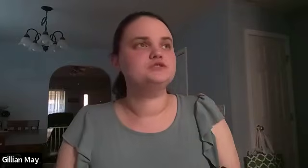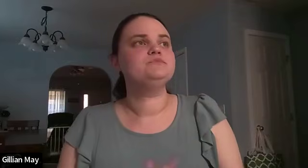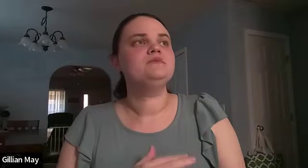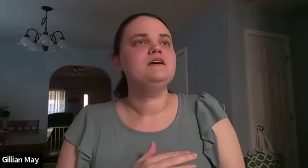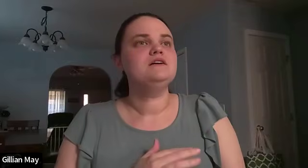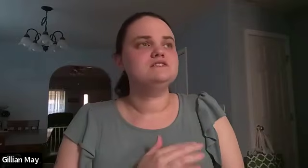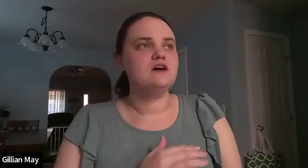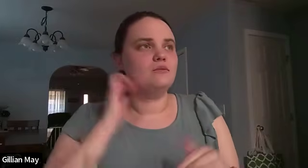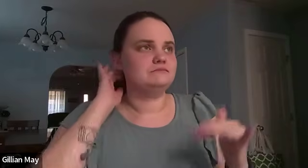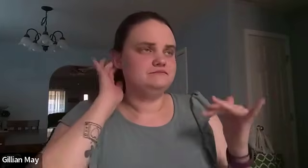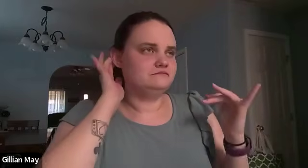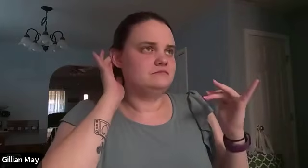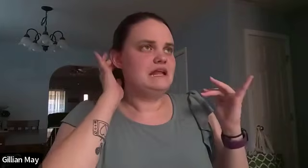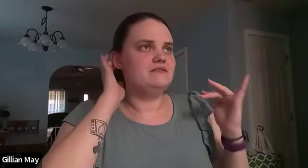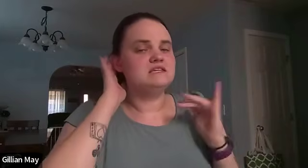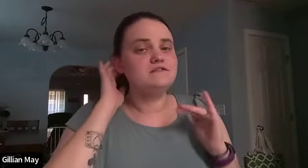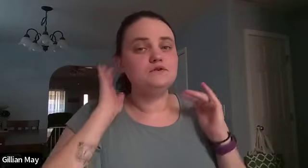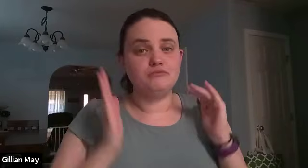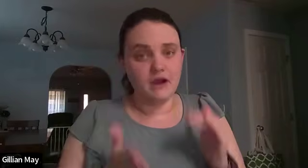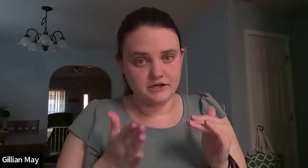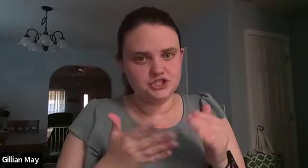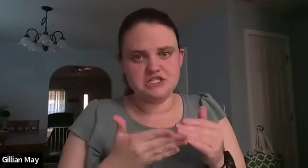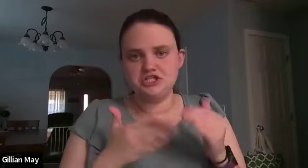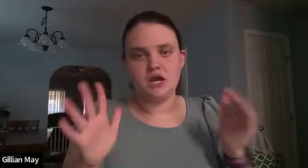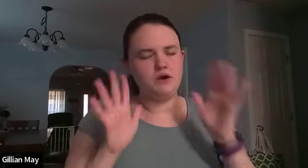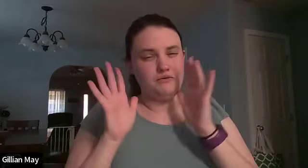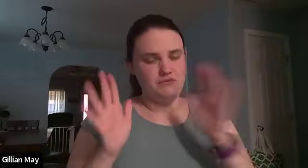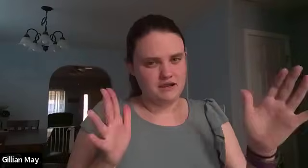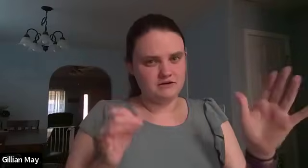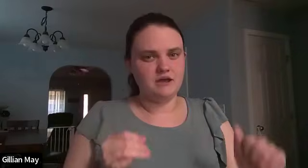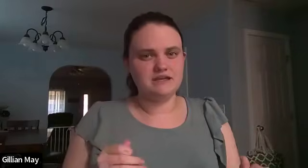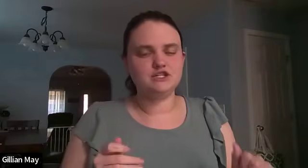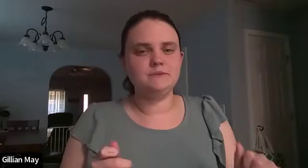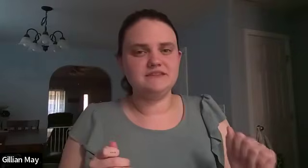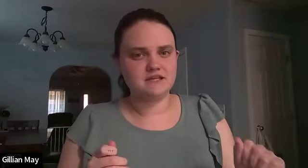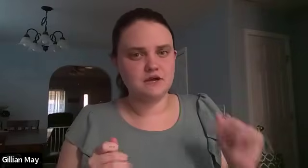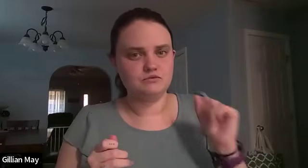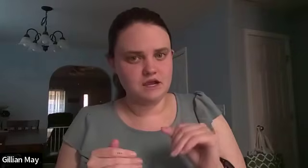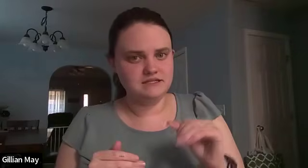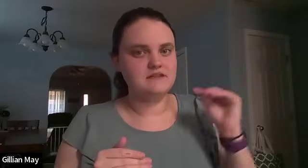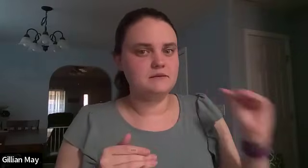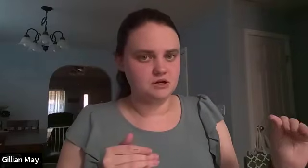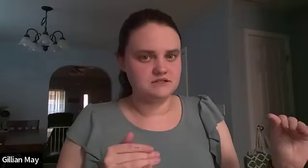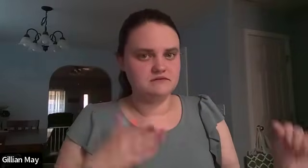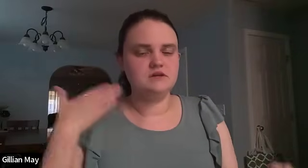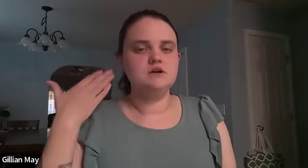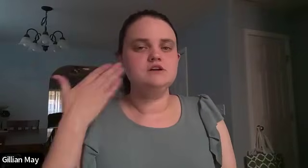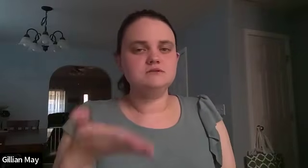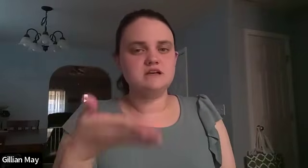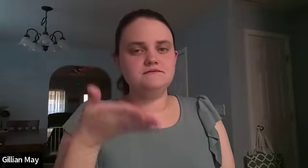much. So the sign for writer, just a generic writer, okay, is going to be the sign write and then person. So the sign